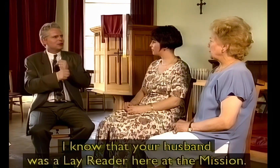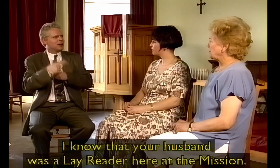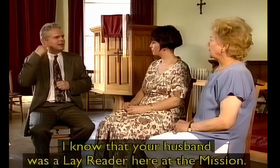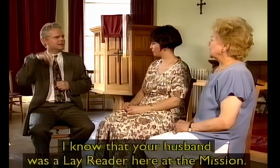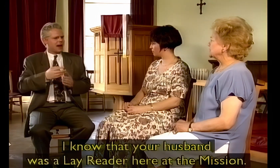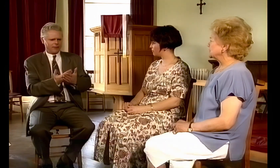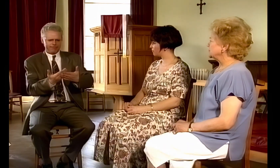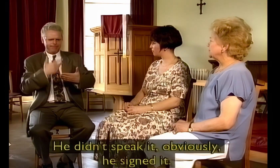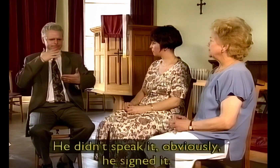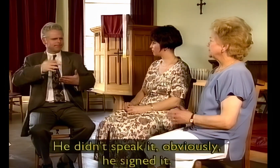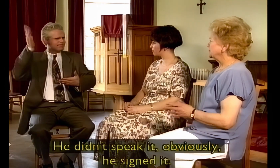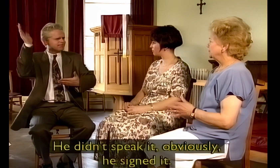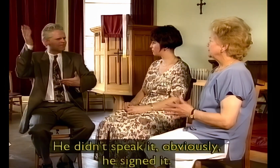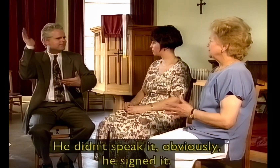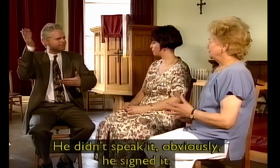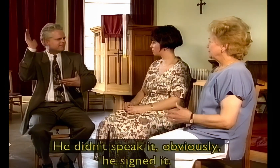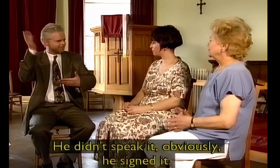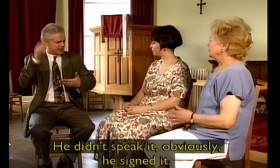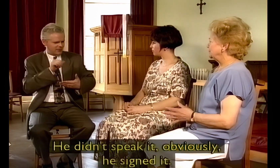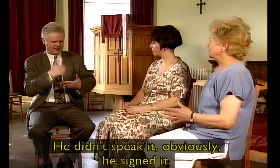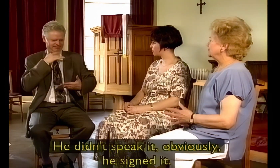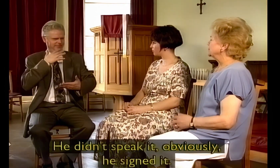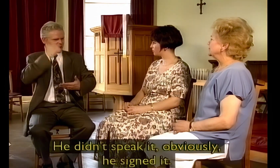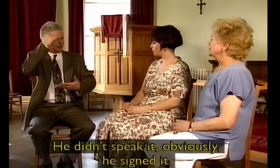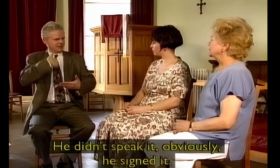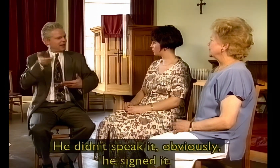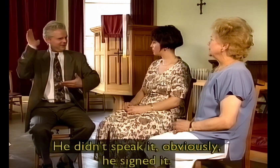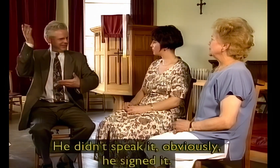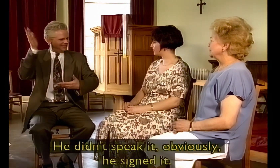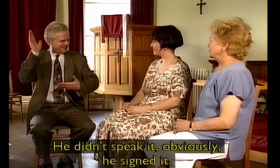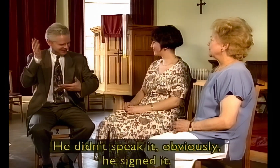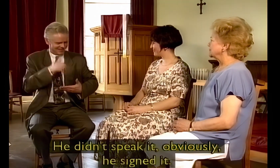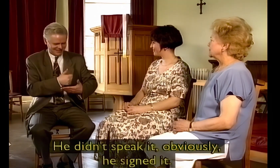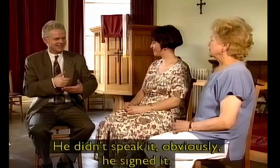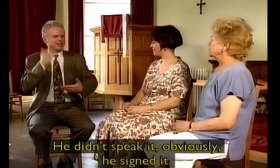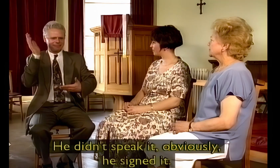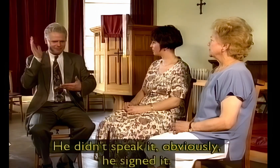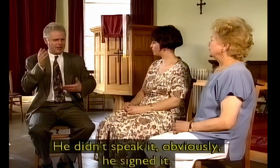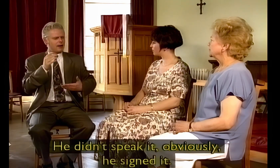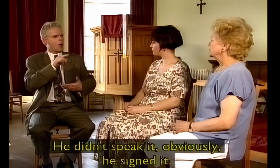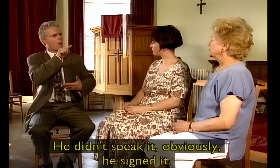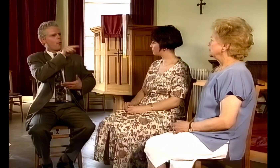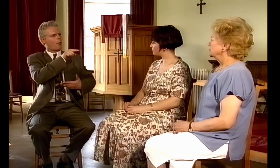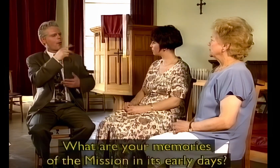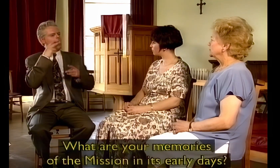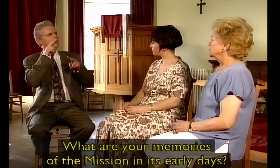at the mission, Yes. and he didn't speak it, obviously he signed it.